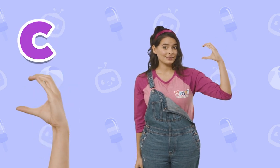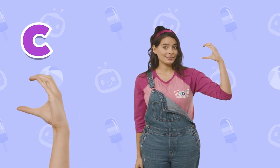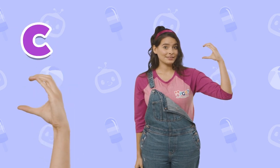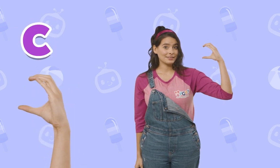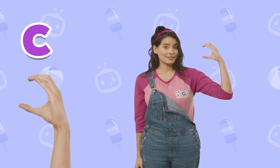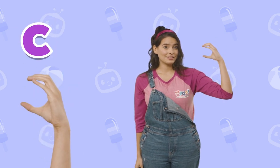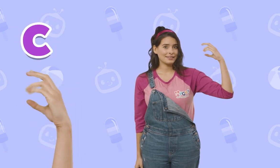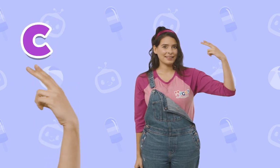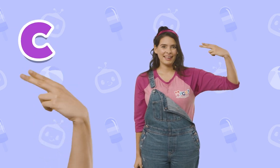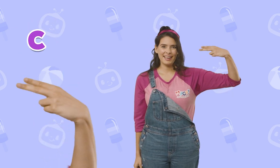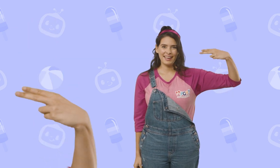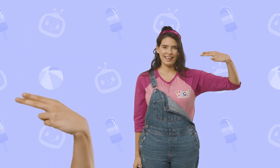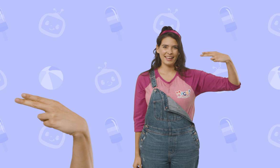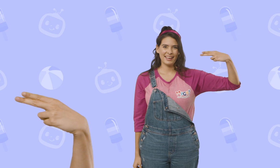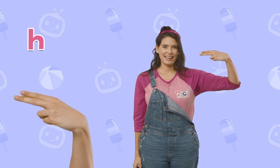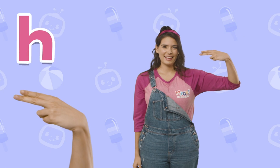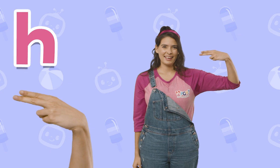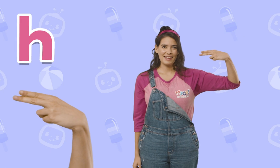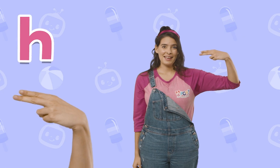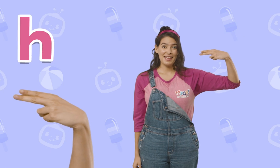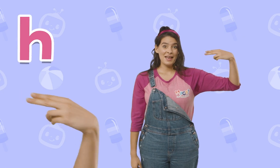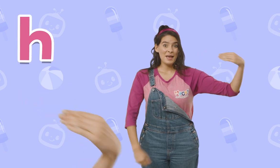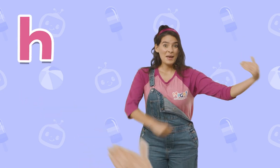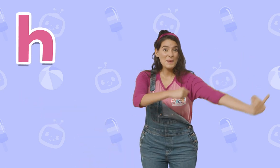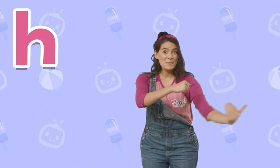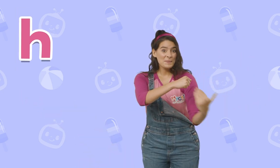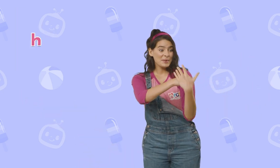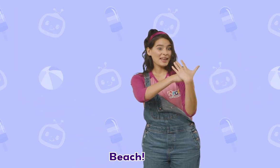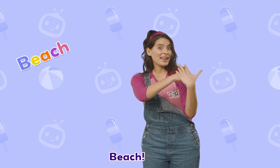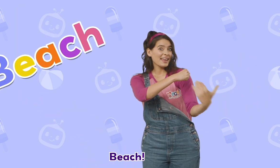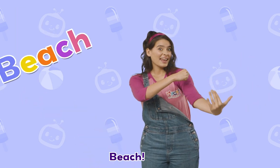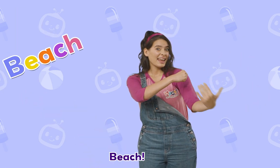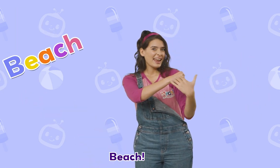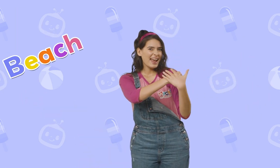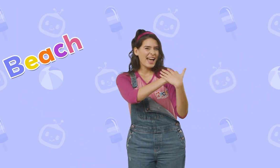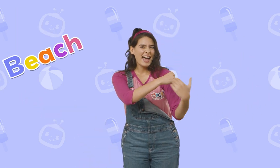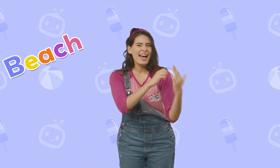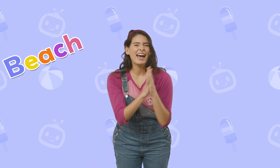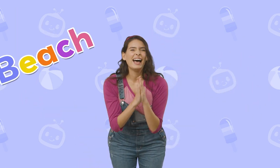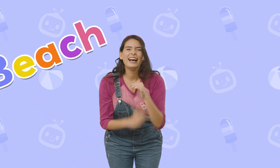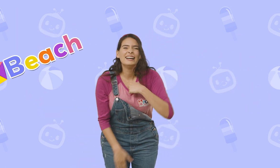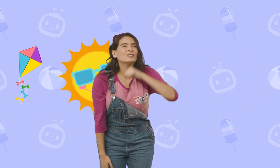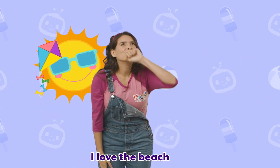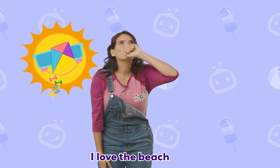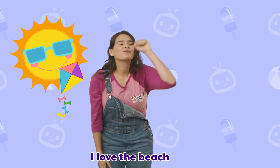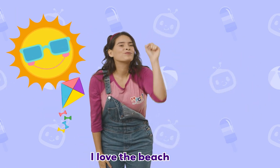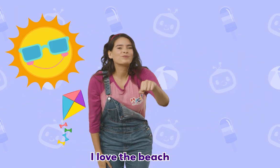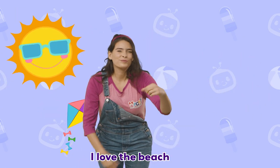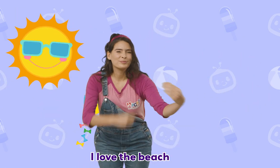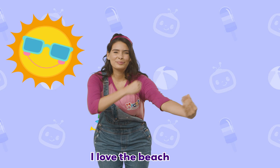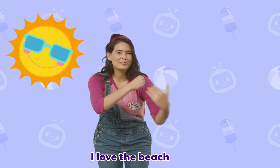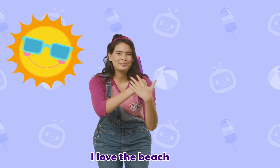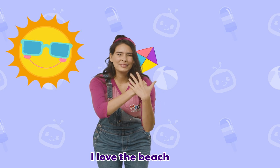C. Beach. I love this. the beach.